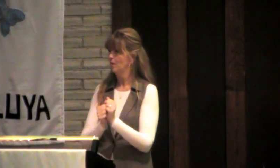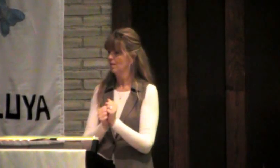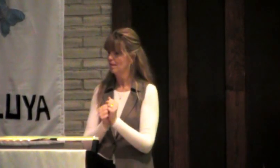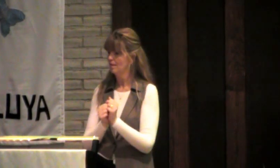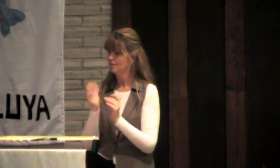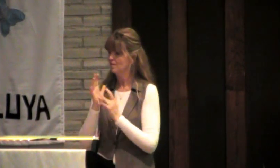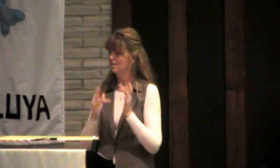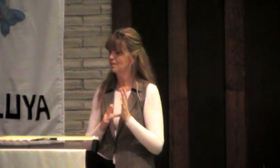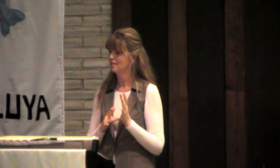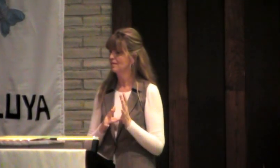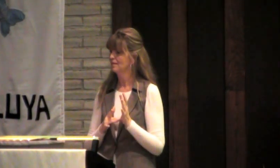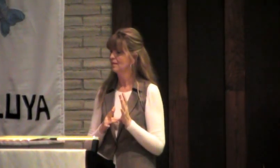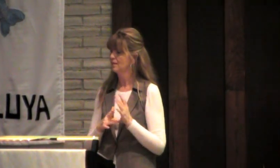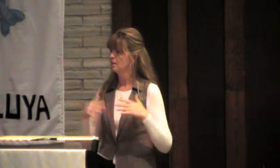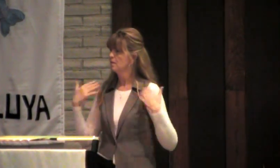They invited him to go to heaven with him.